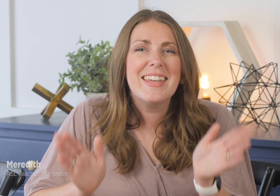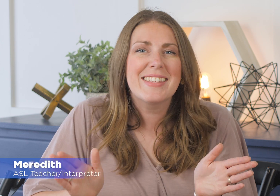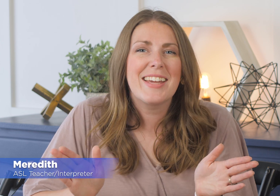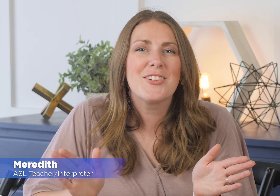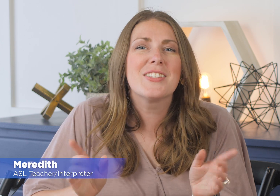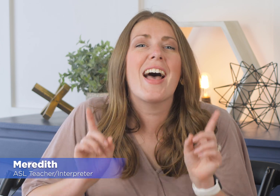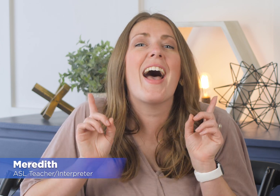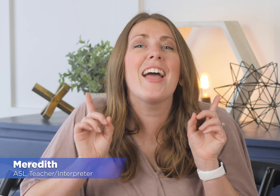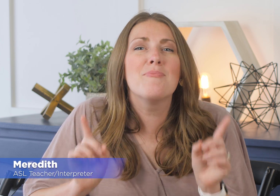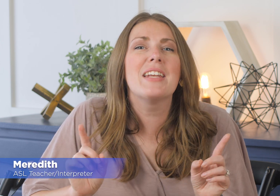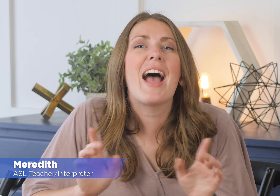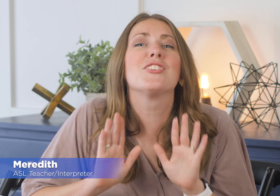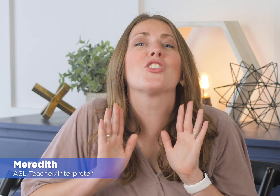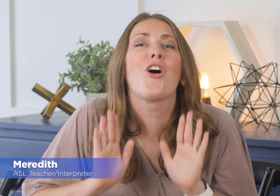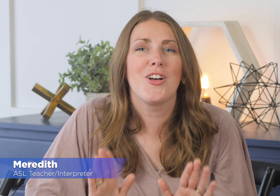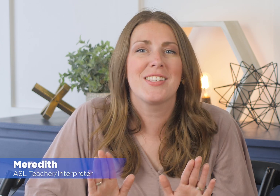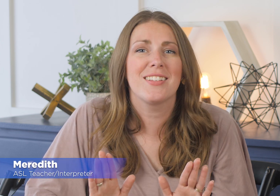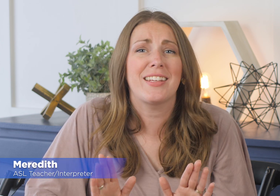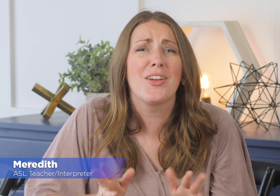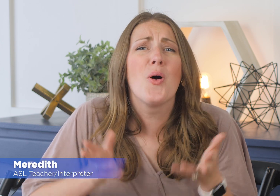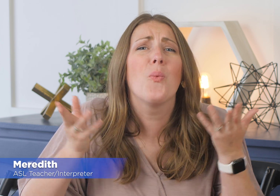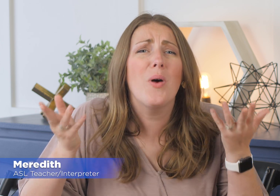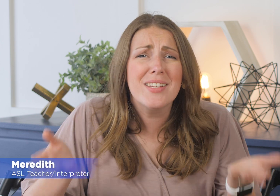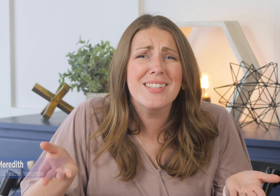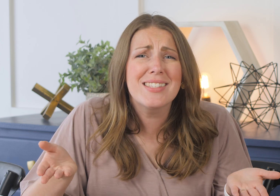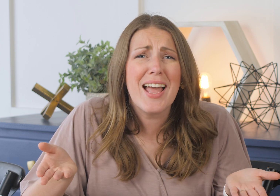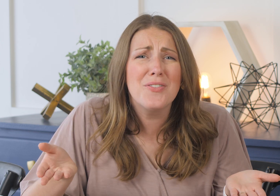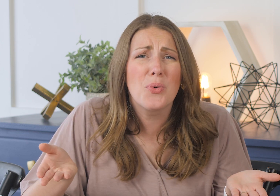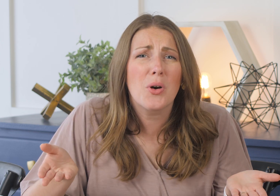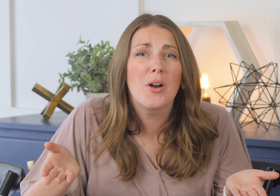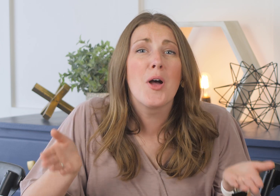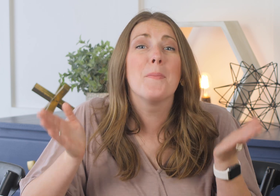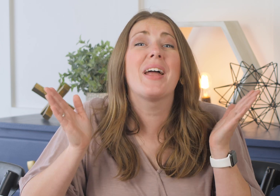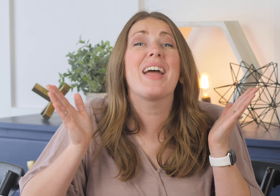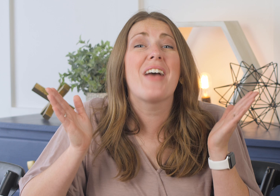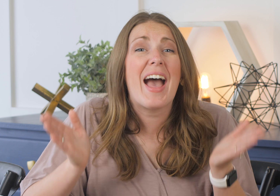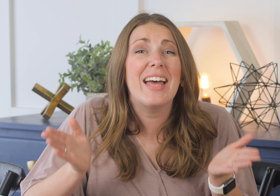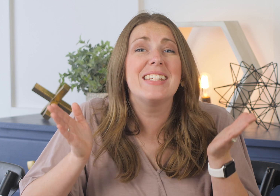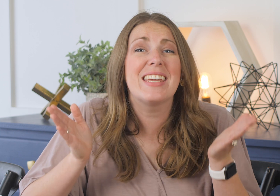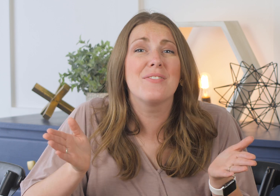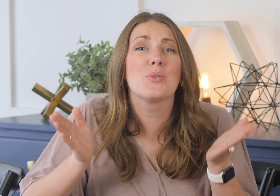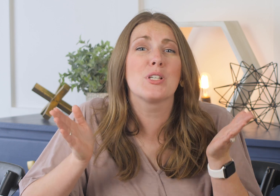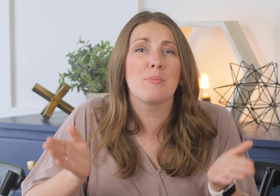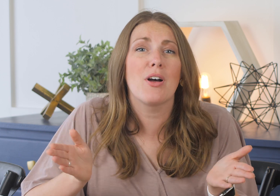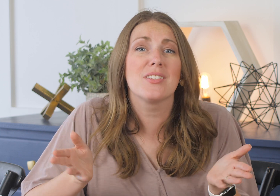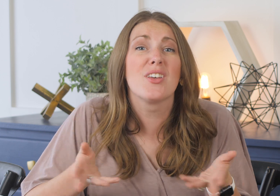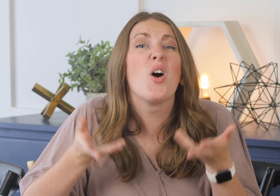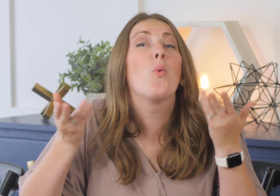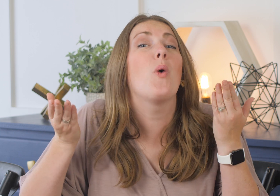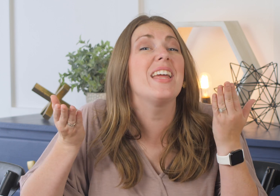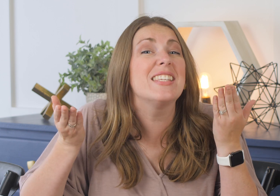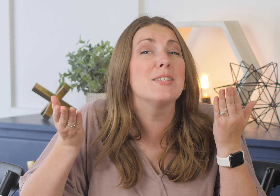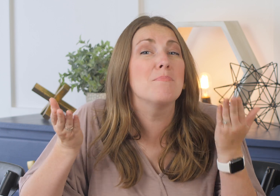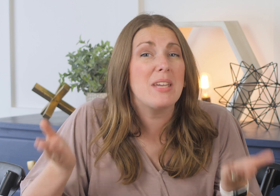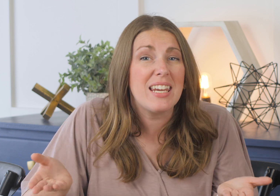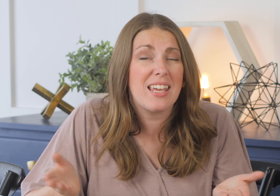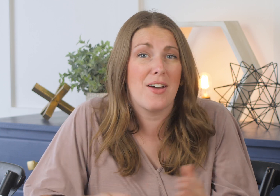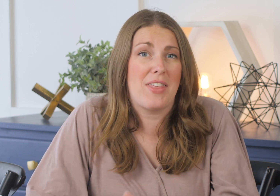Hey signers, I've been asked constantly, what is the sign for? But I've had to give the response. What is the meaning of that